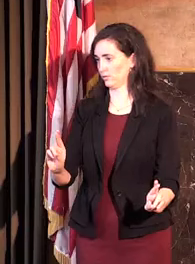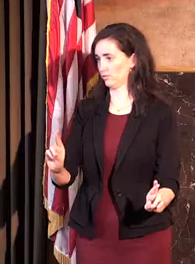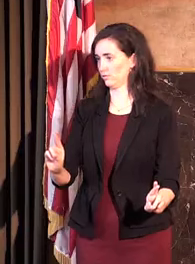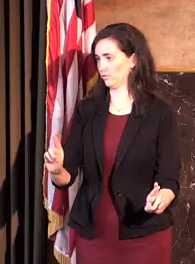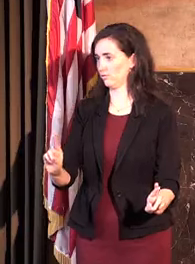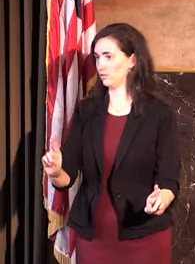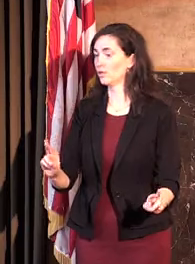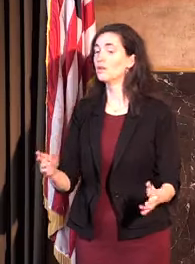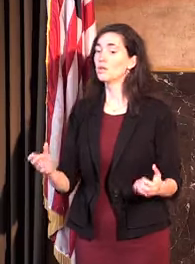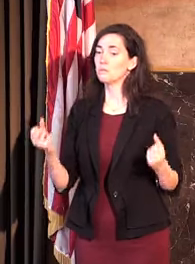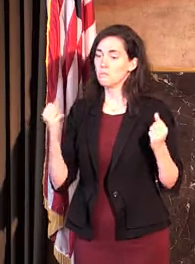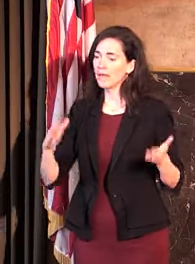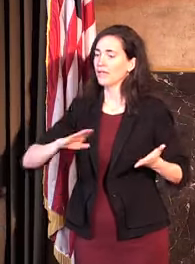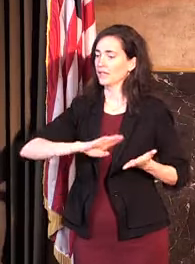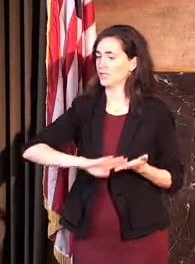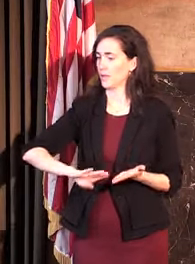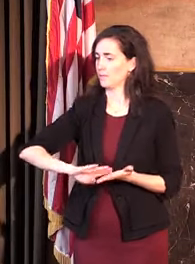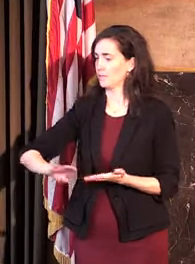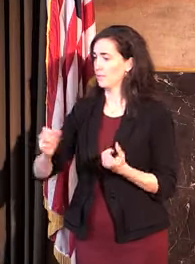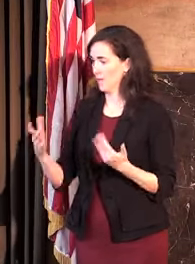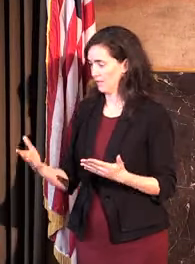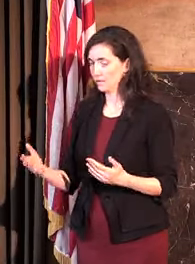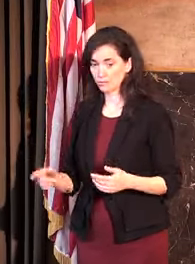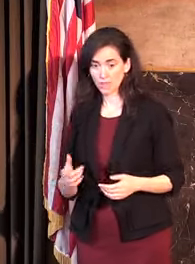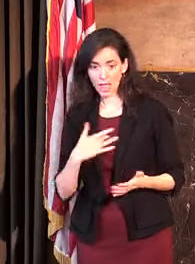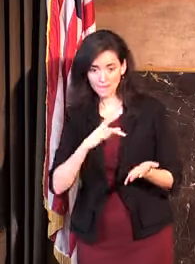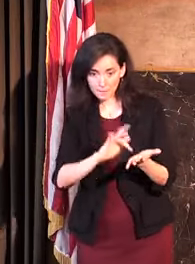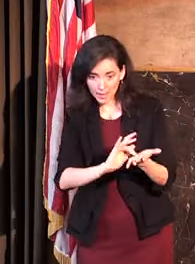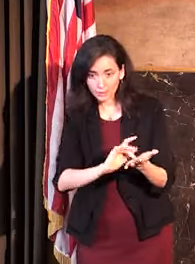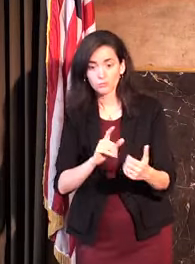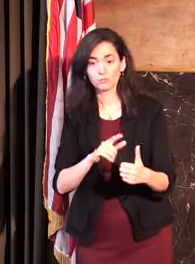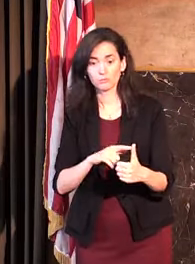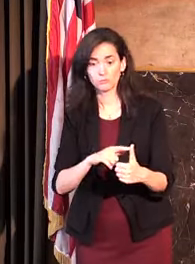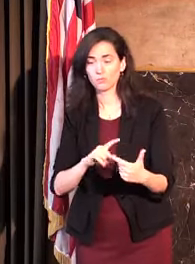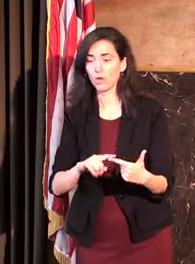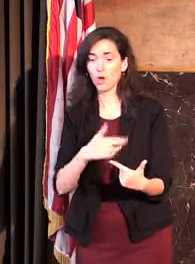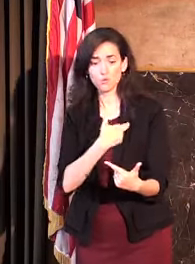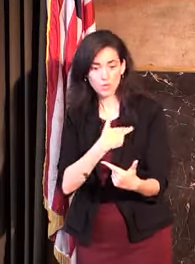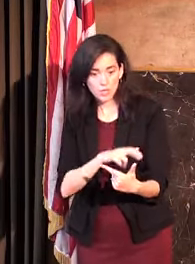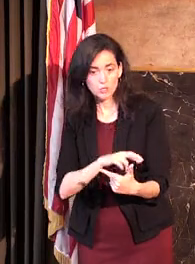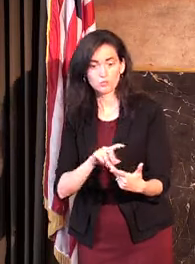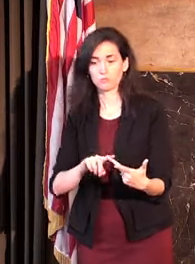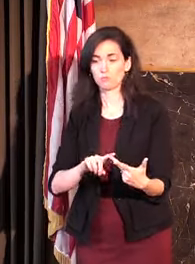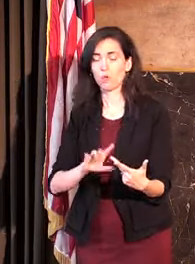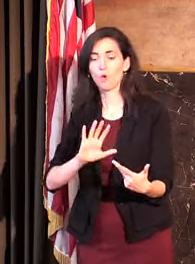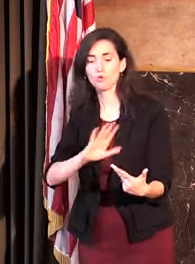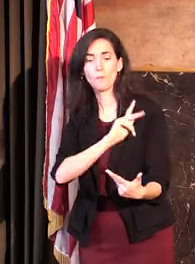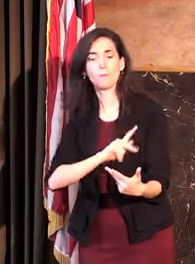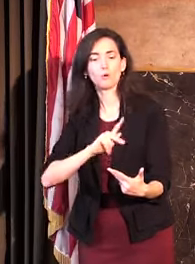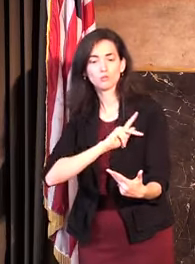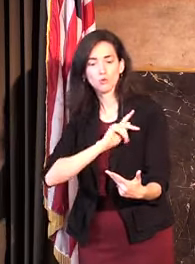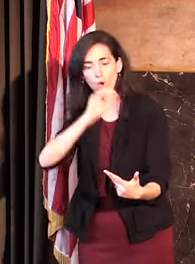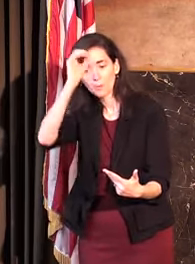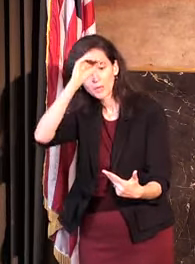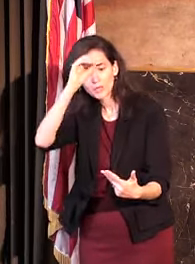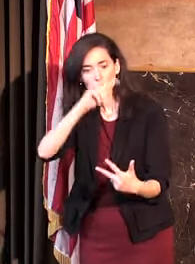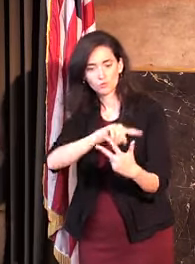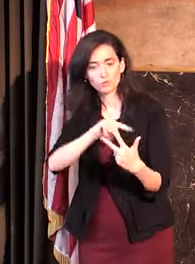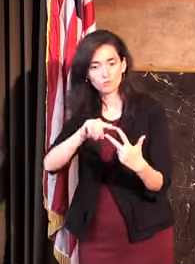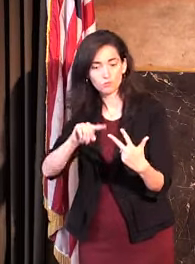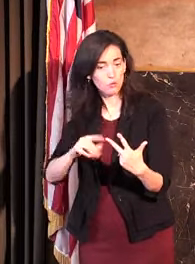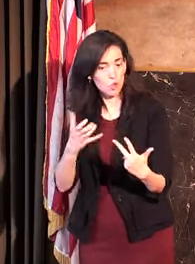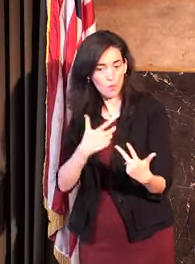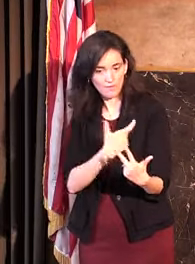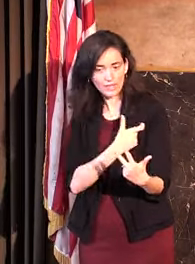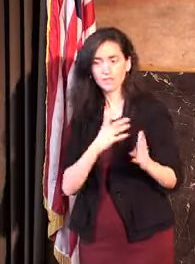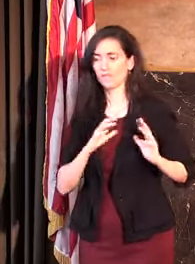broad exemptions. We allow for medical, religious, and personal philosophical exemptions. That doesn't